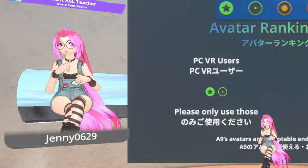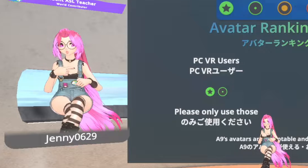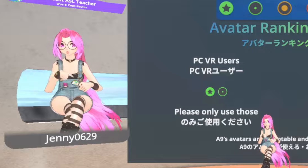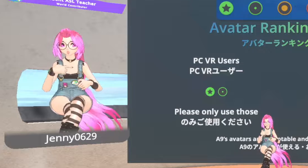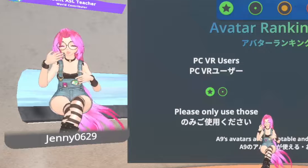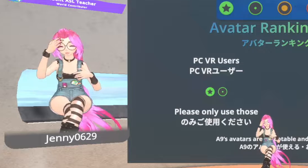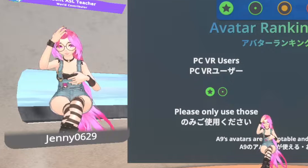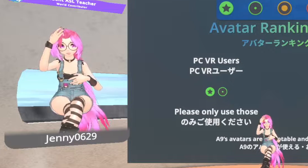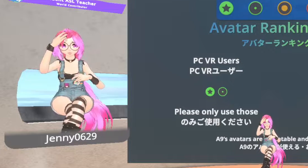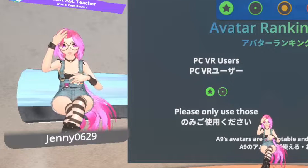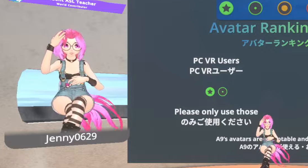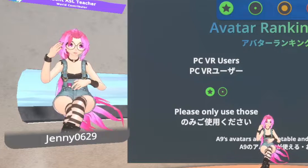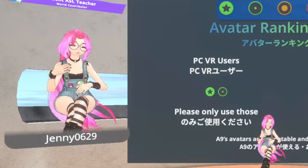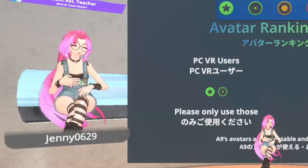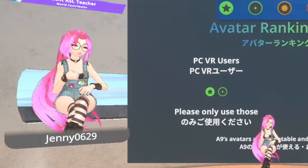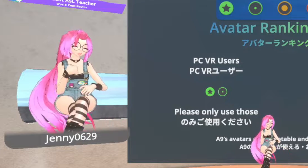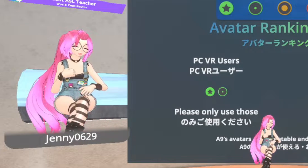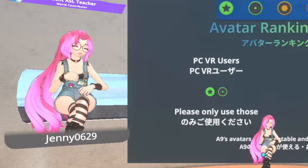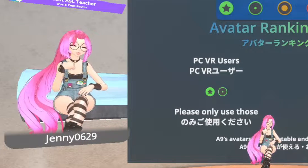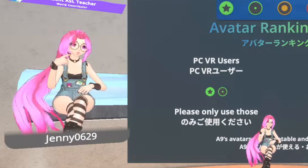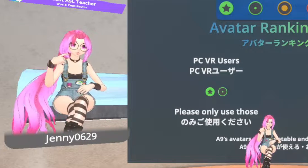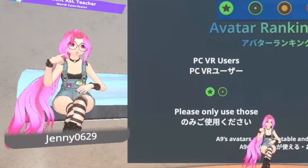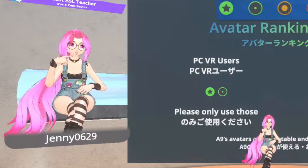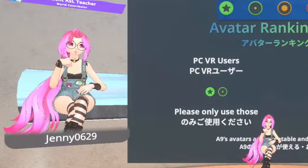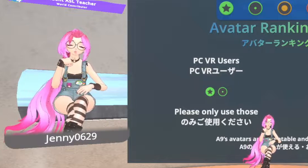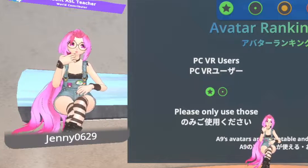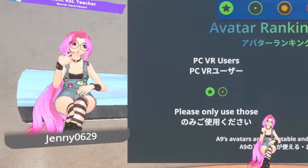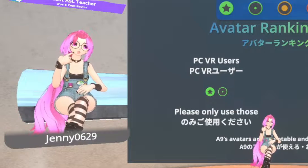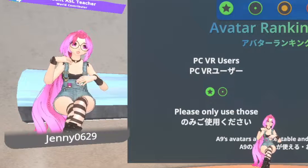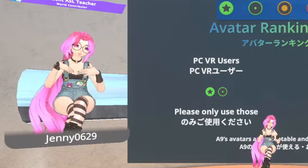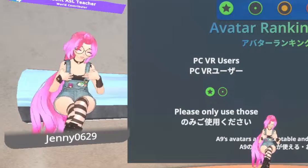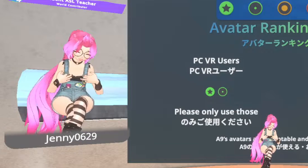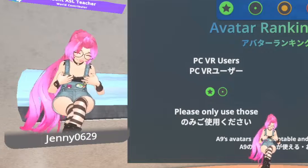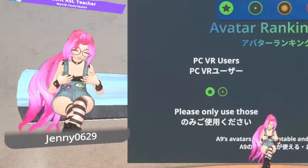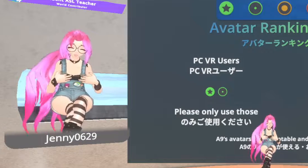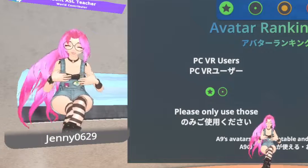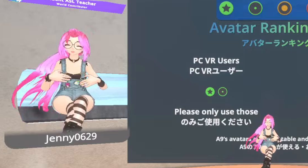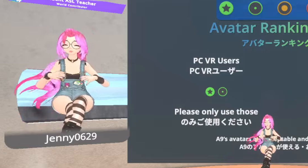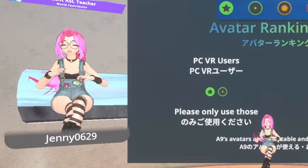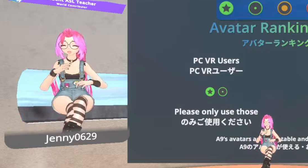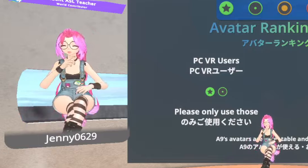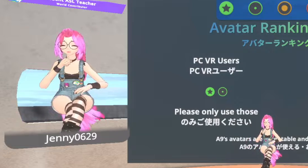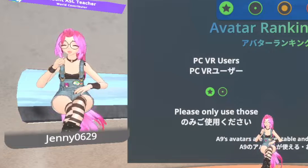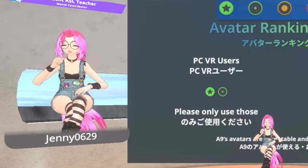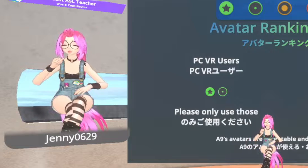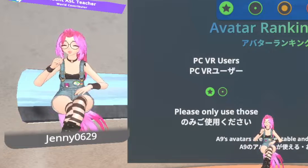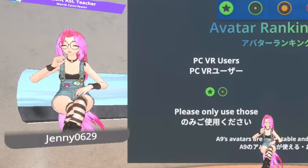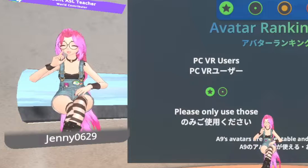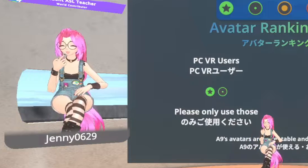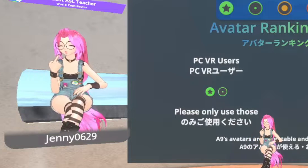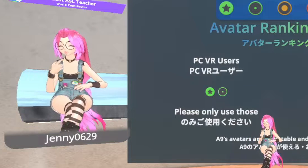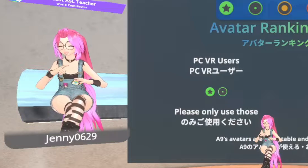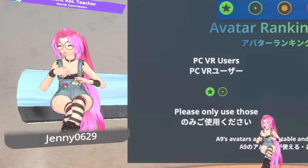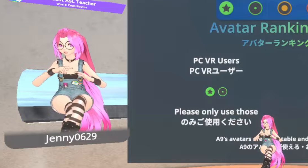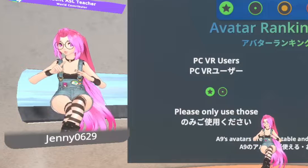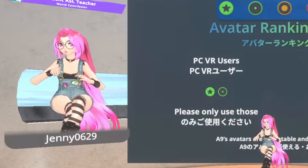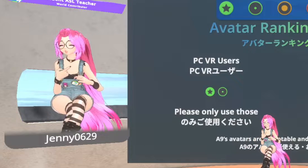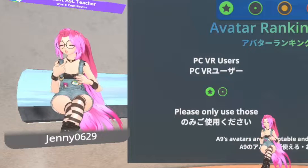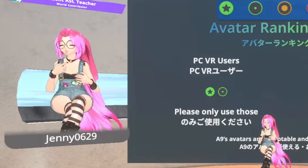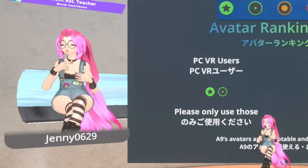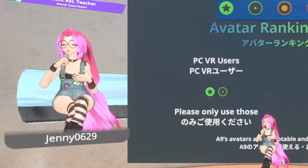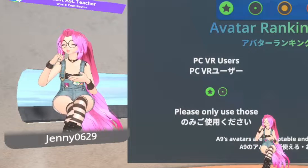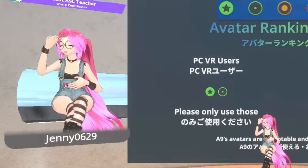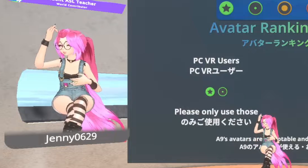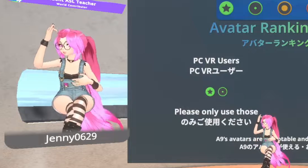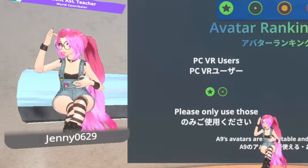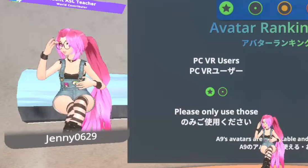my announcement, I am still sick, so I'm sorry if I sound kind of tired. I'm not bored. I'm